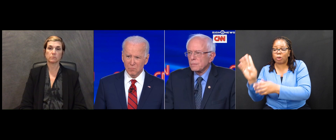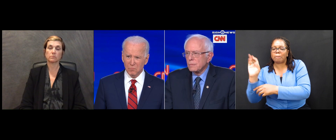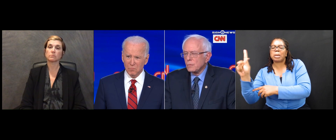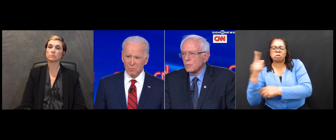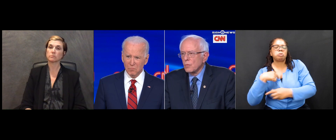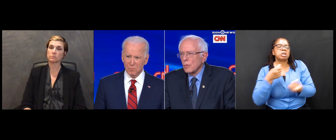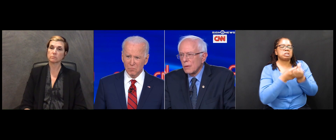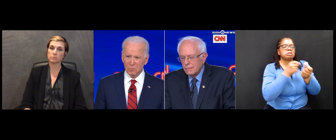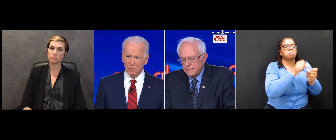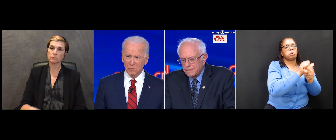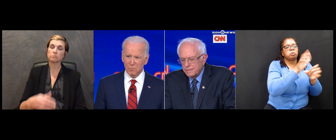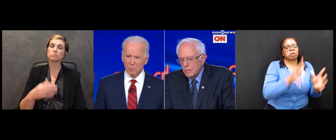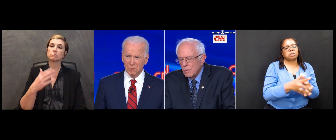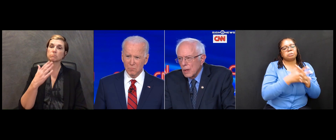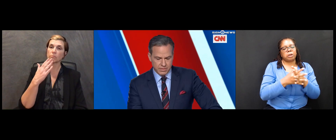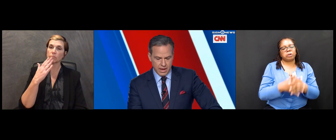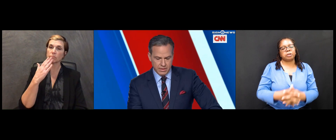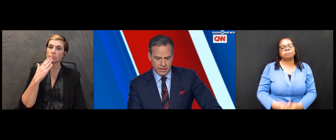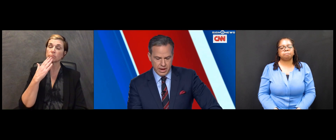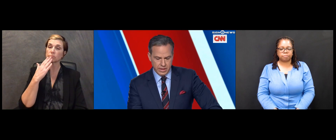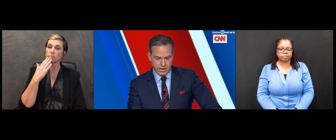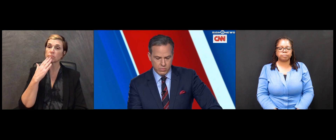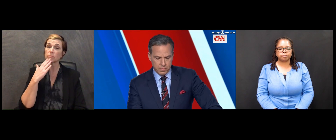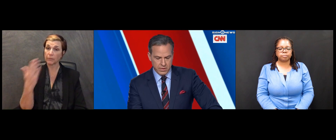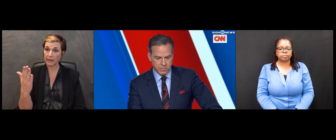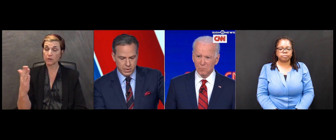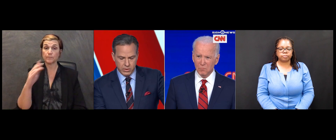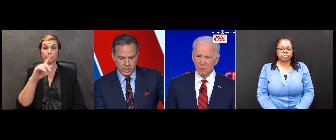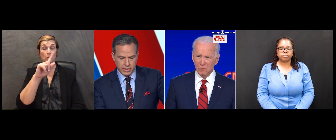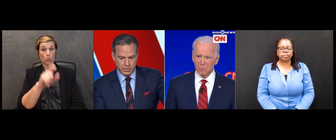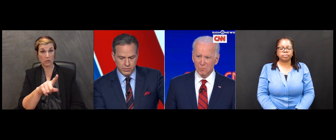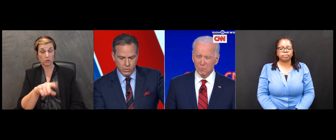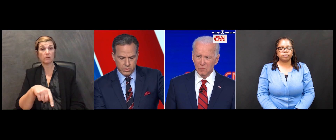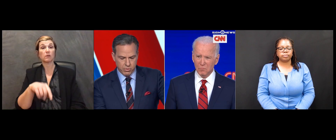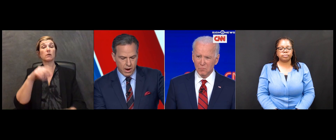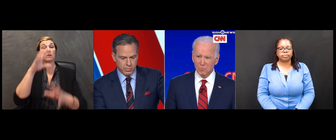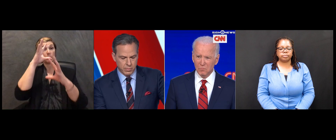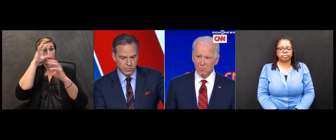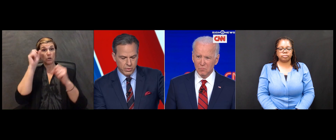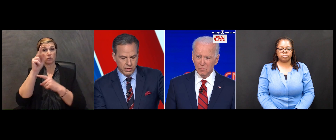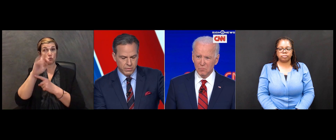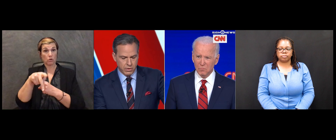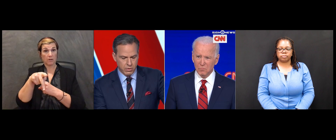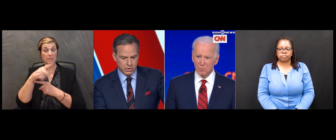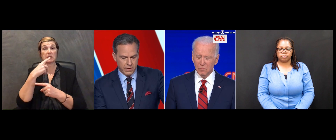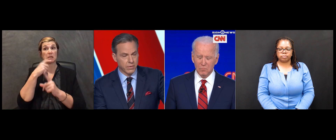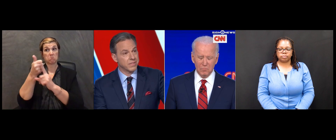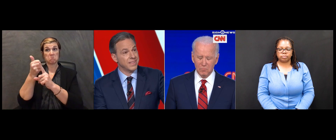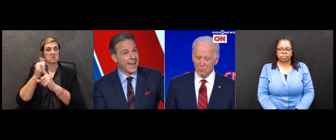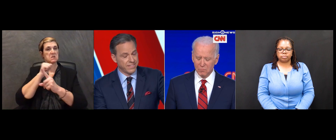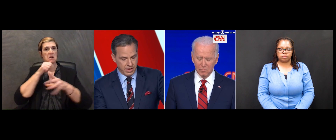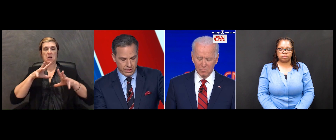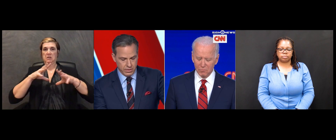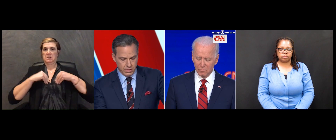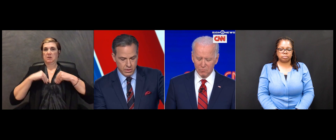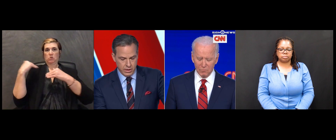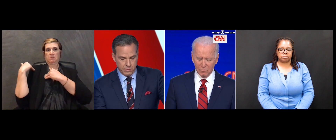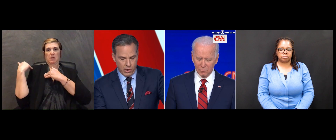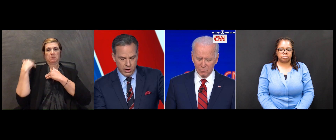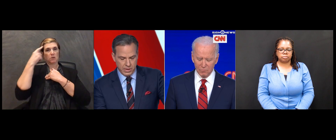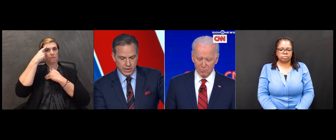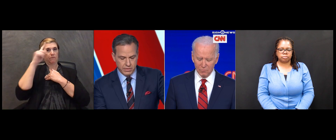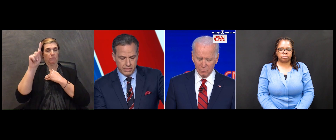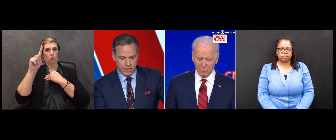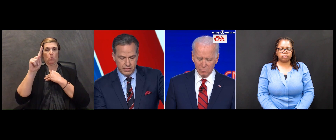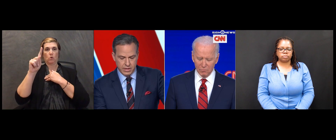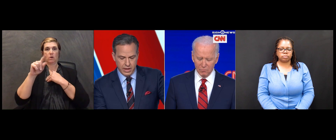President Biden, President Trump says he does not take any responsibility for the problems with coronavirus testing, in